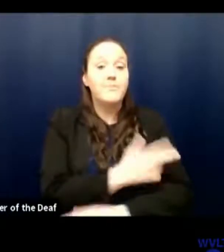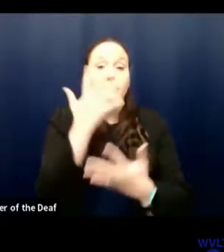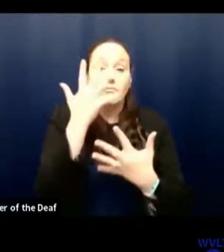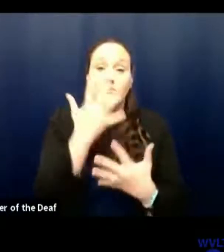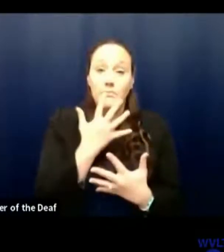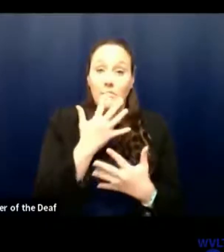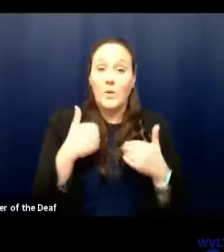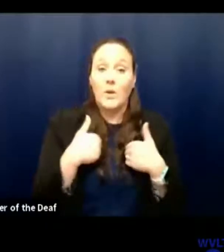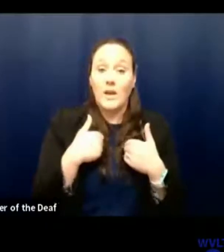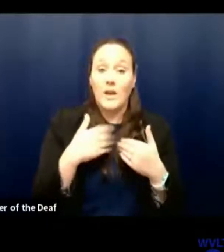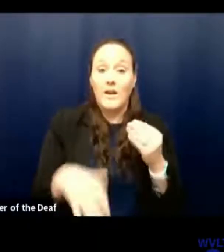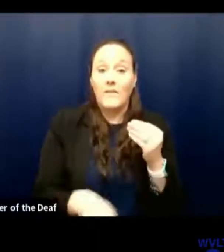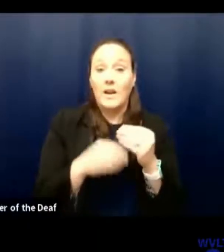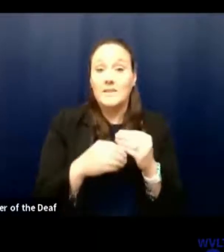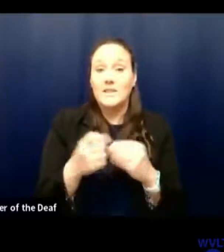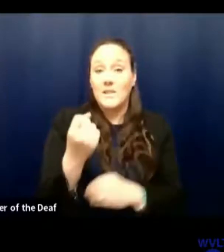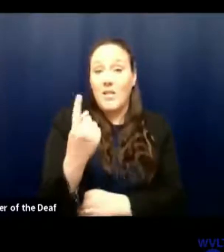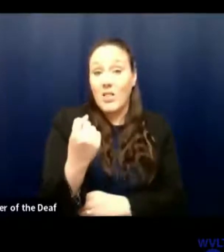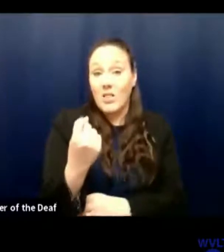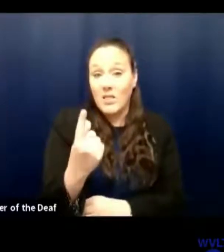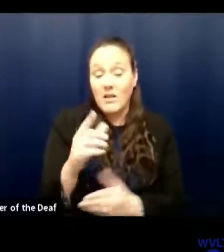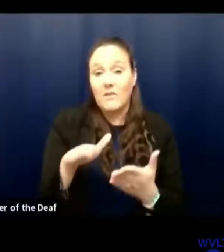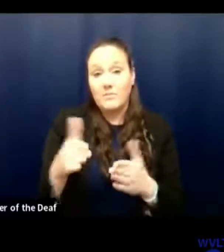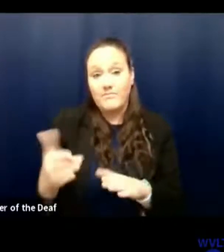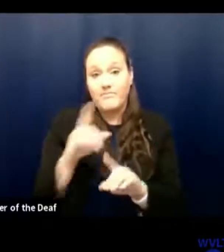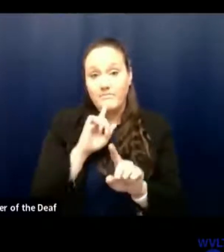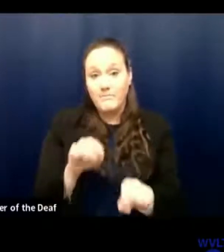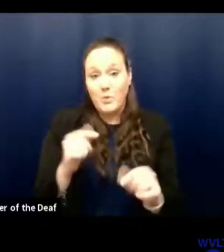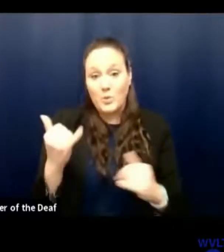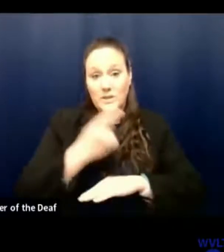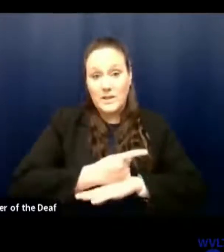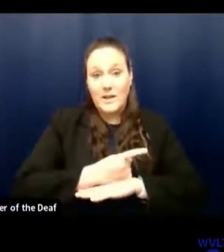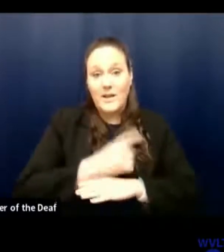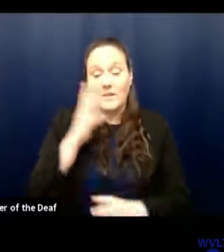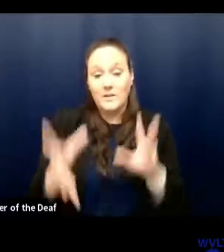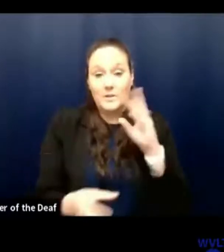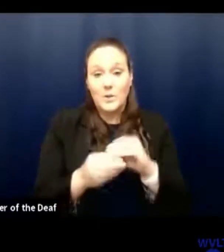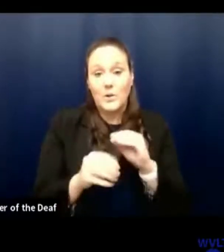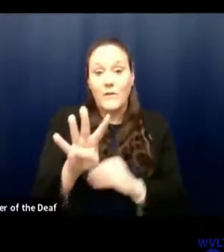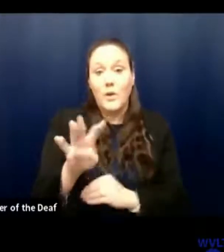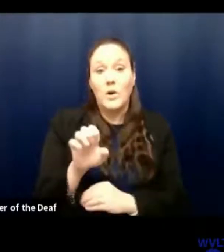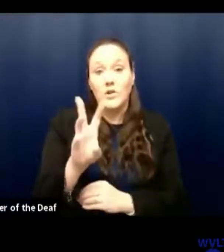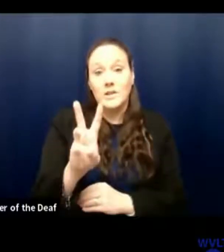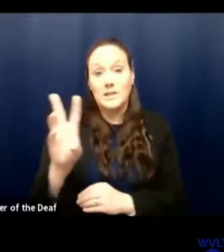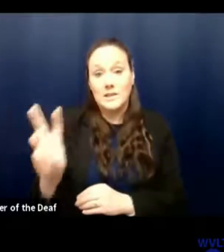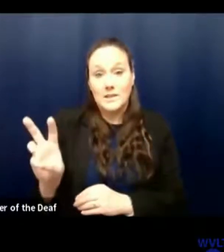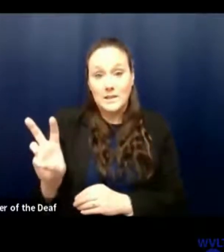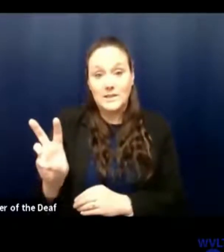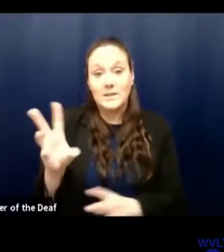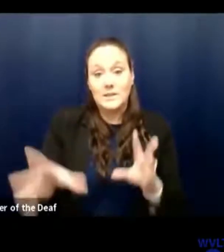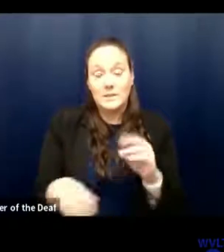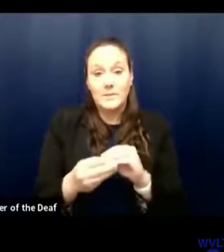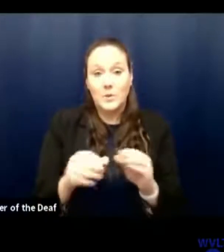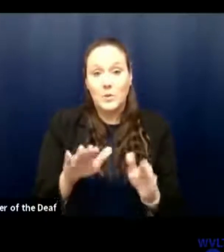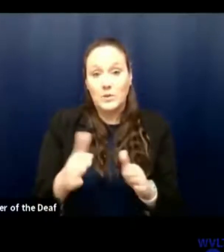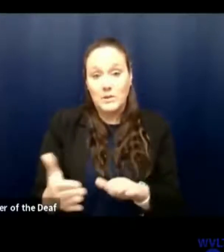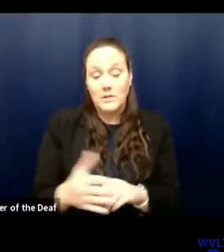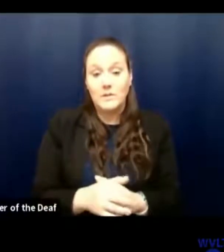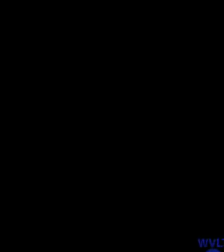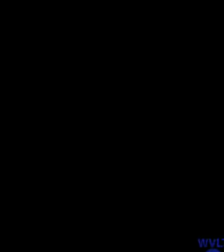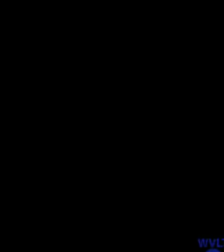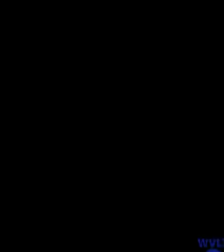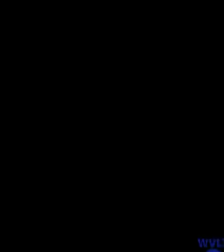have additional 11 deaths to report today, raising our total to 466. And now we will turn it over to the